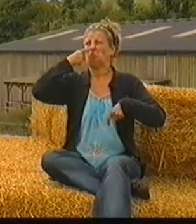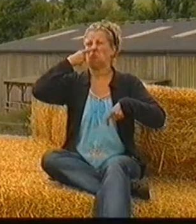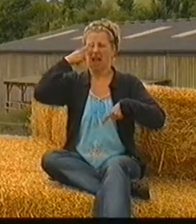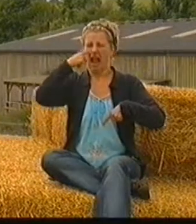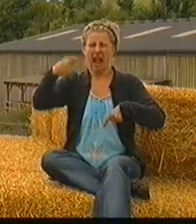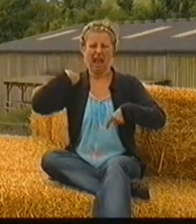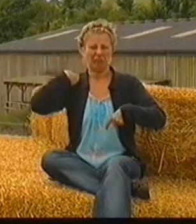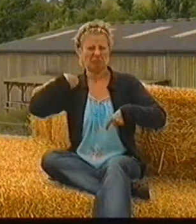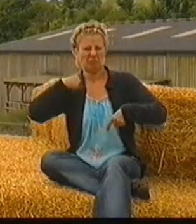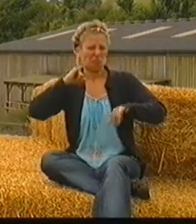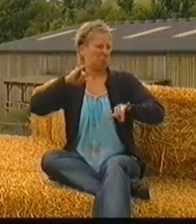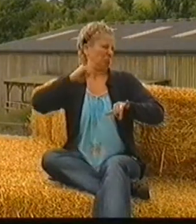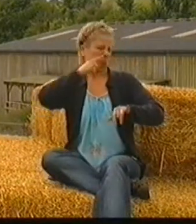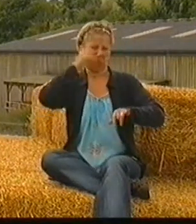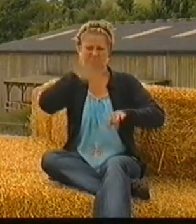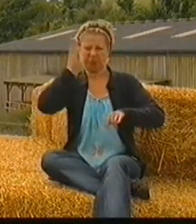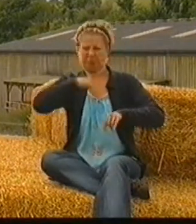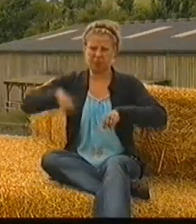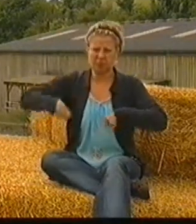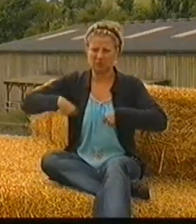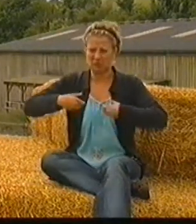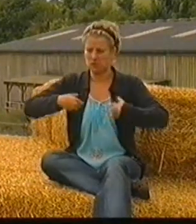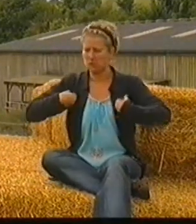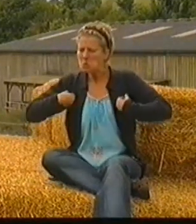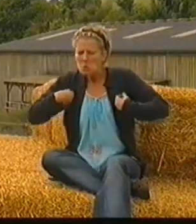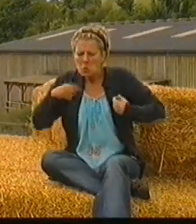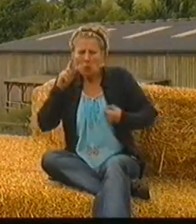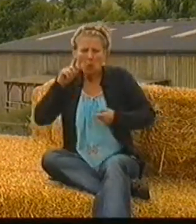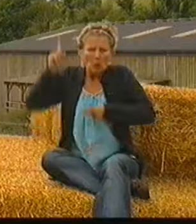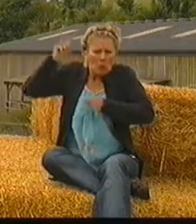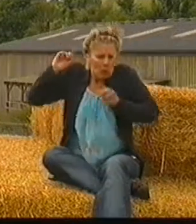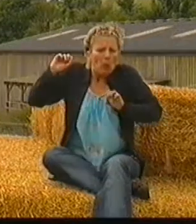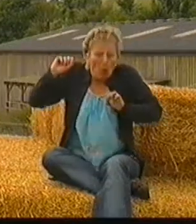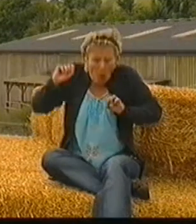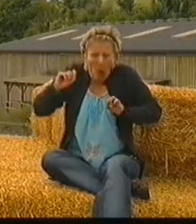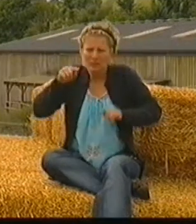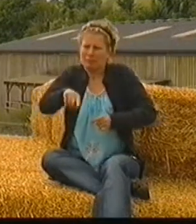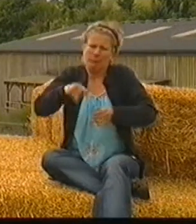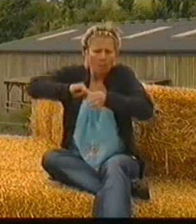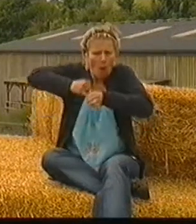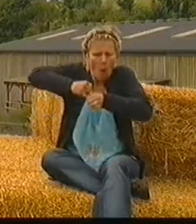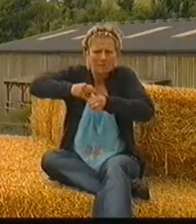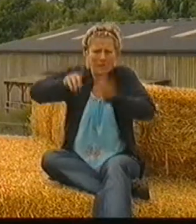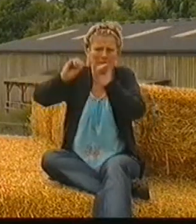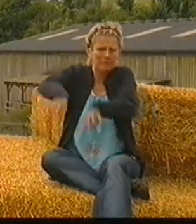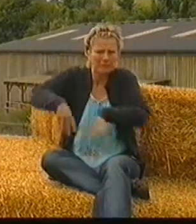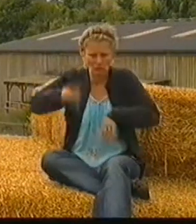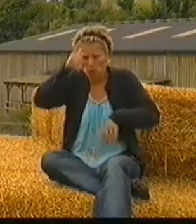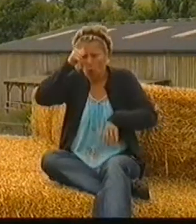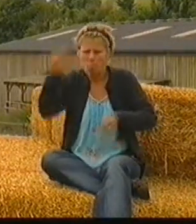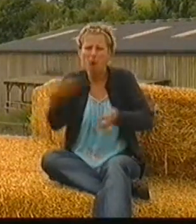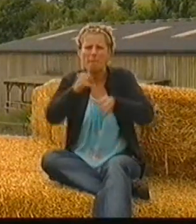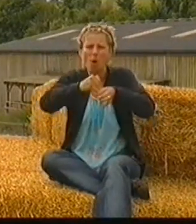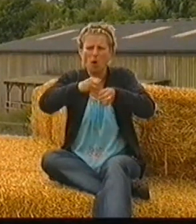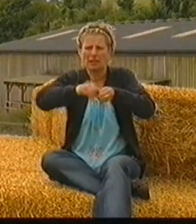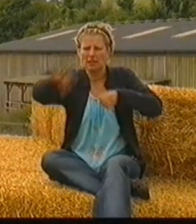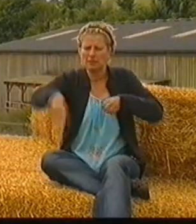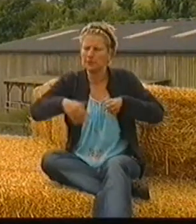them. You know where the poison's kept." "Yes, ma'am," Mabel said. She climbed slowly out